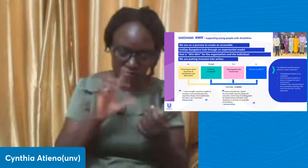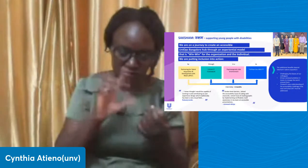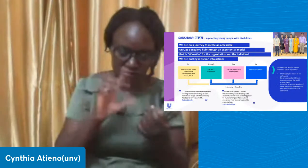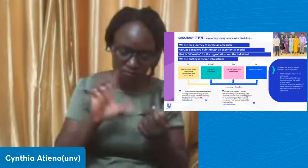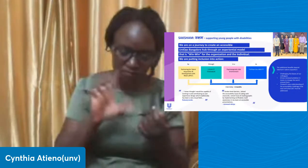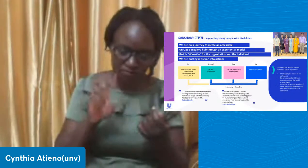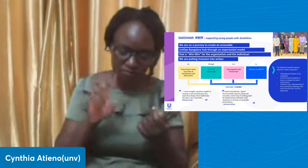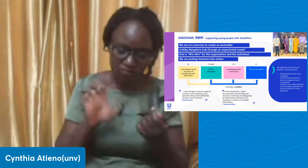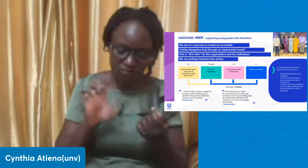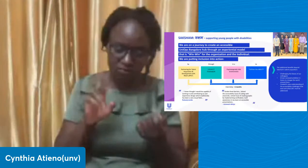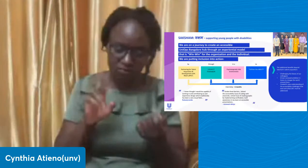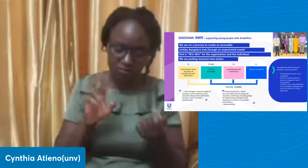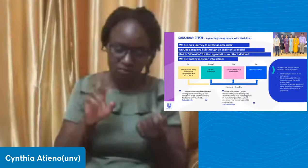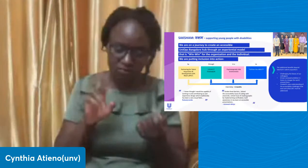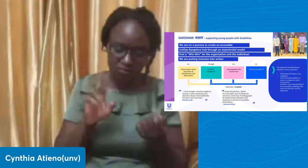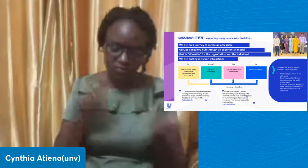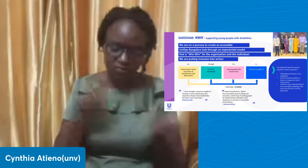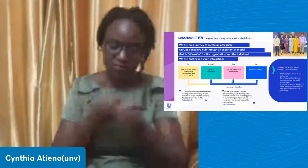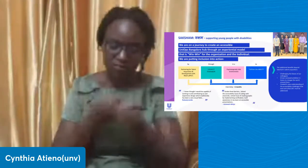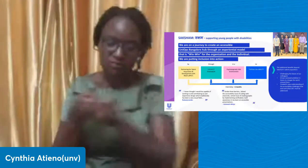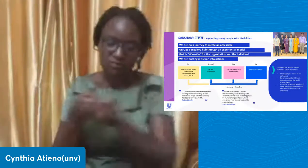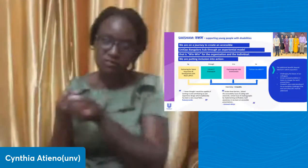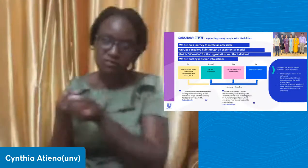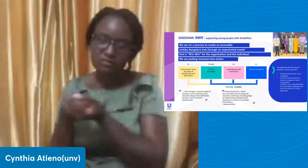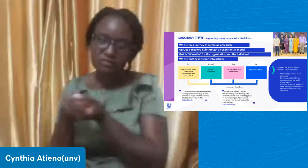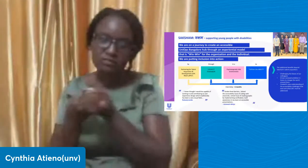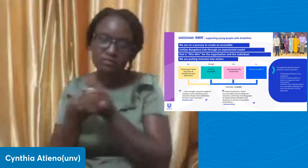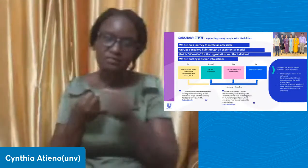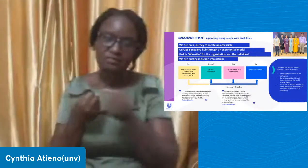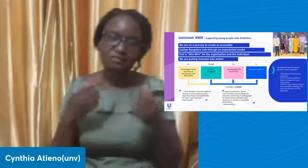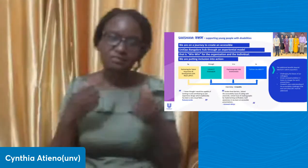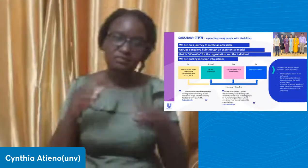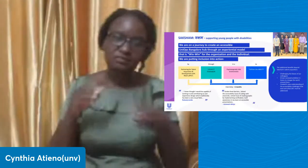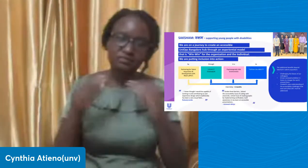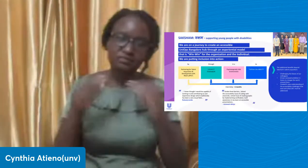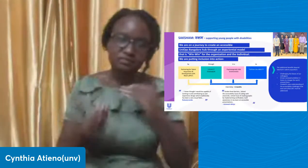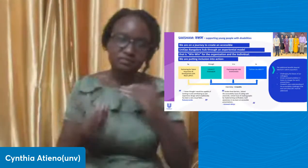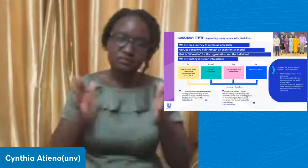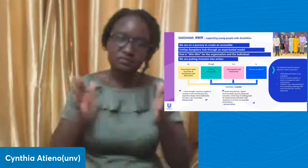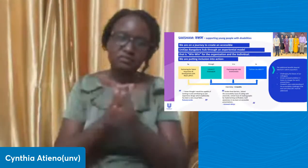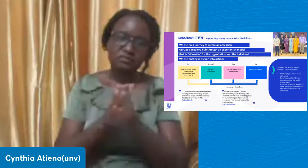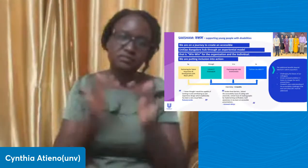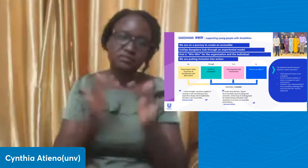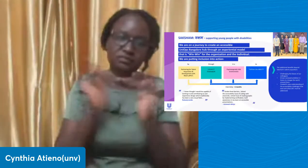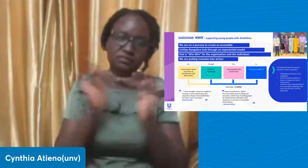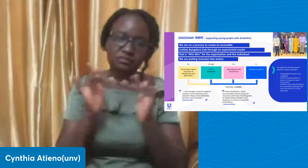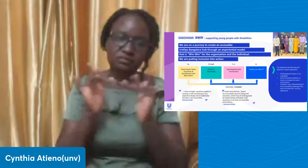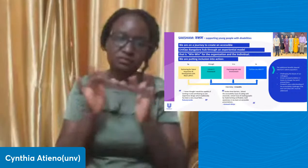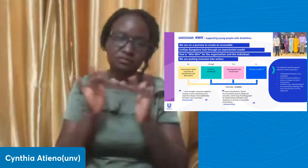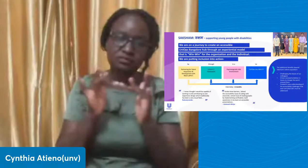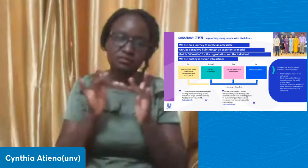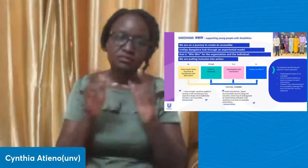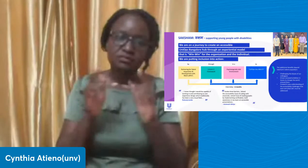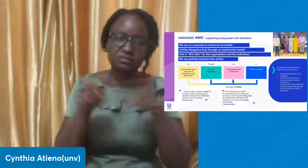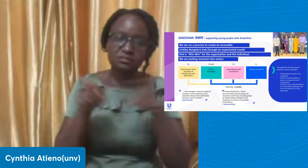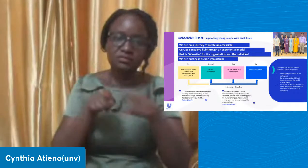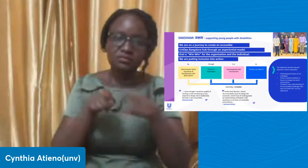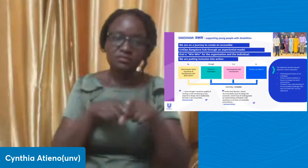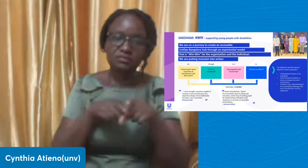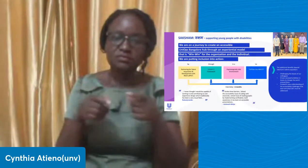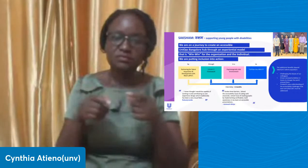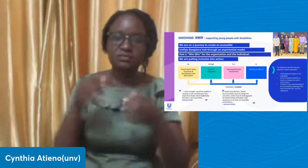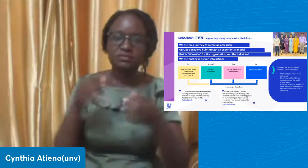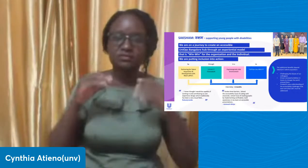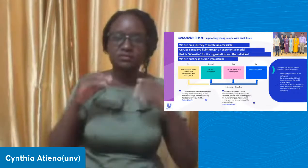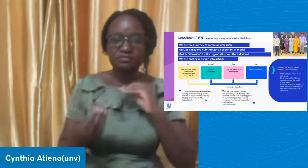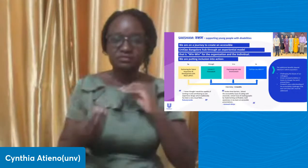our digital tools more accessible, how we incorporate disability and the theme of